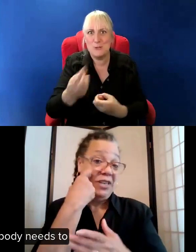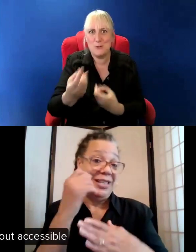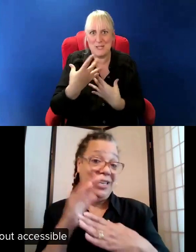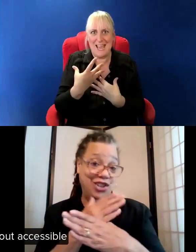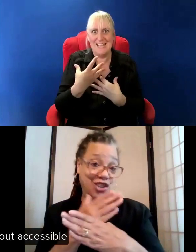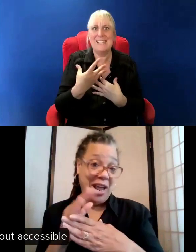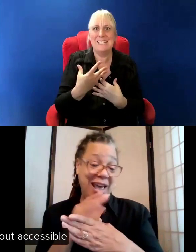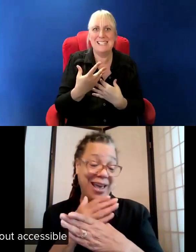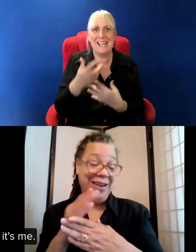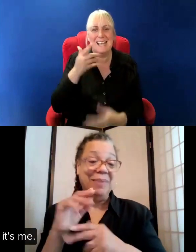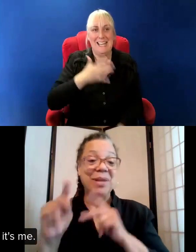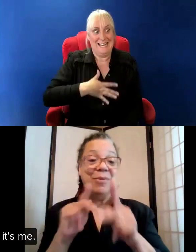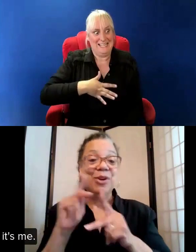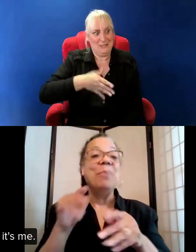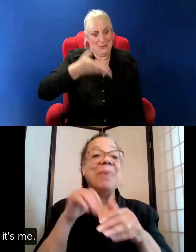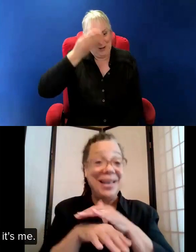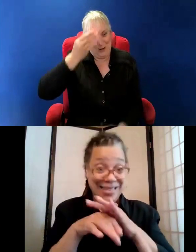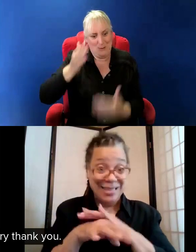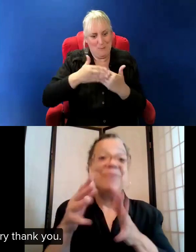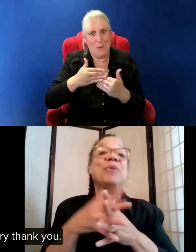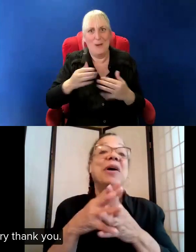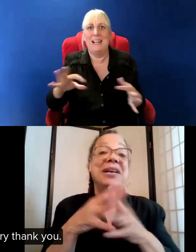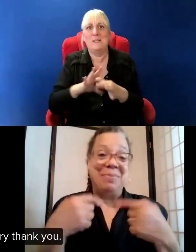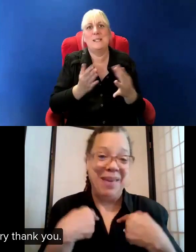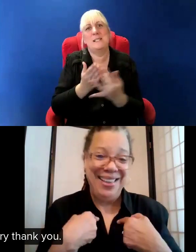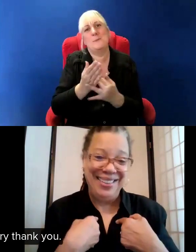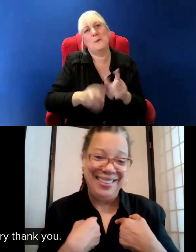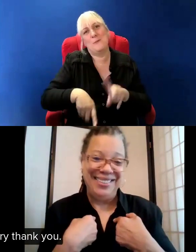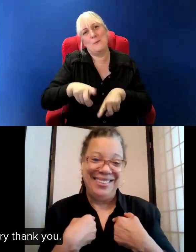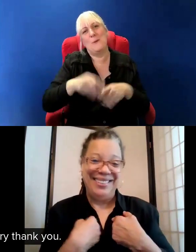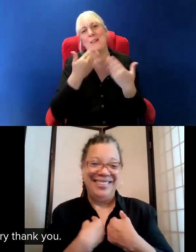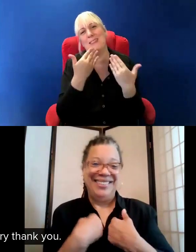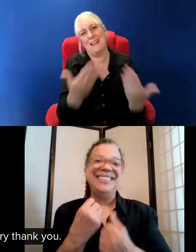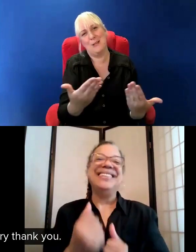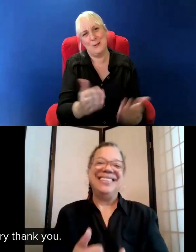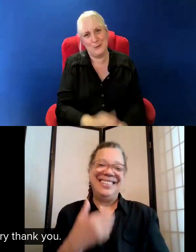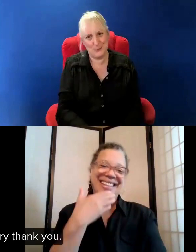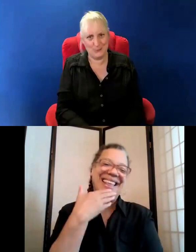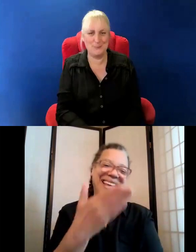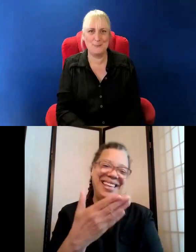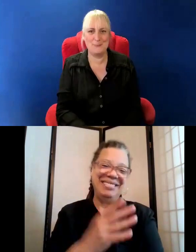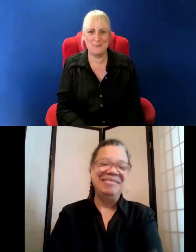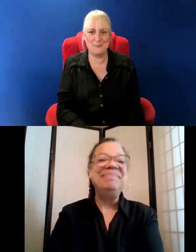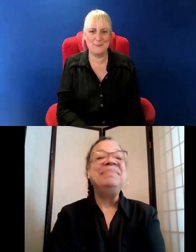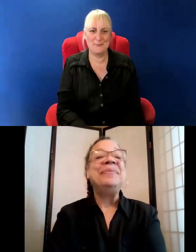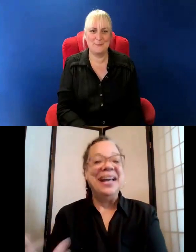anybody needs to know more about accessible football, it's me. Thank you very much. Thank you.